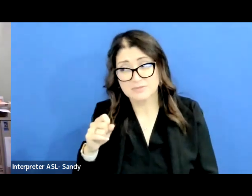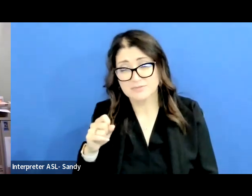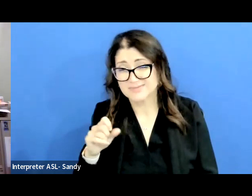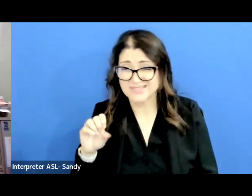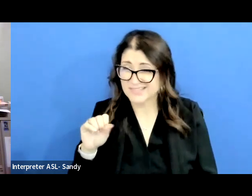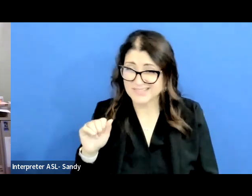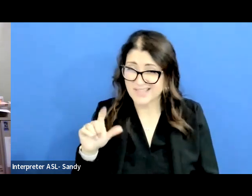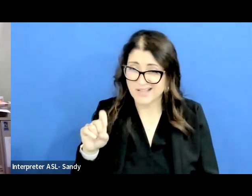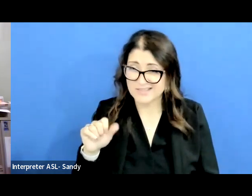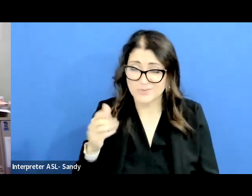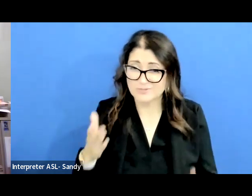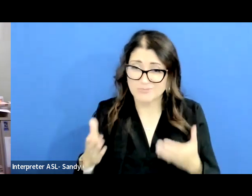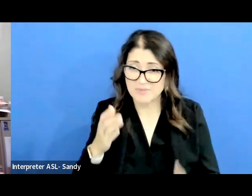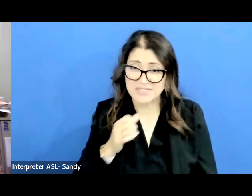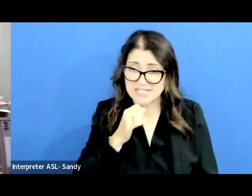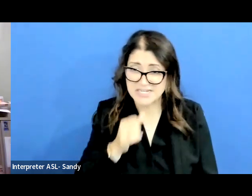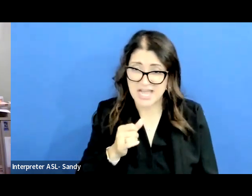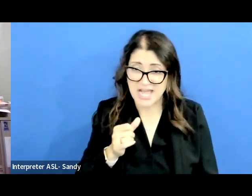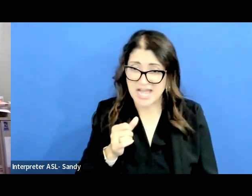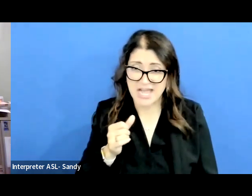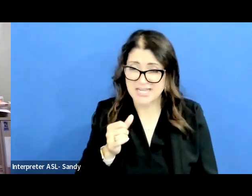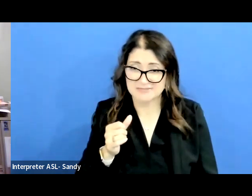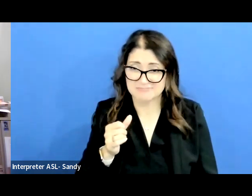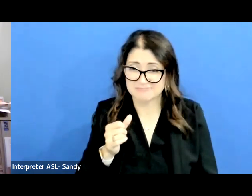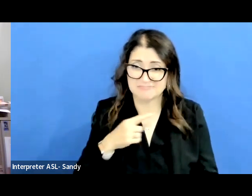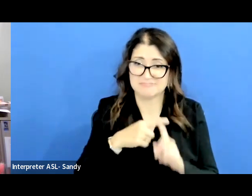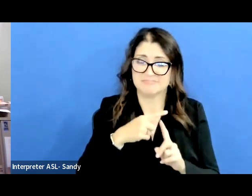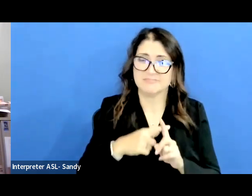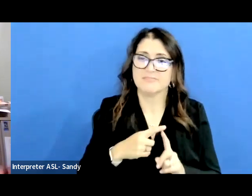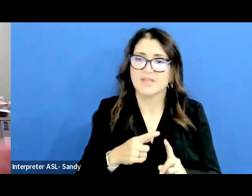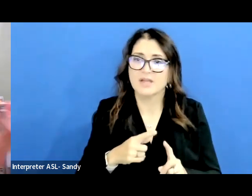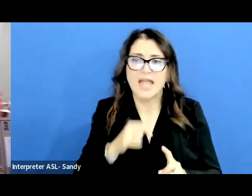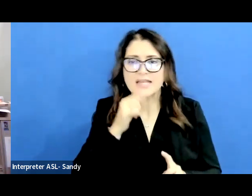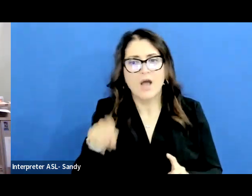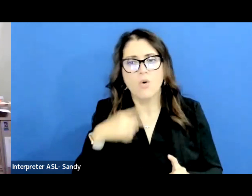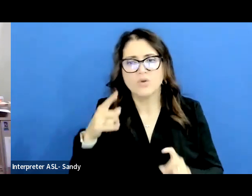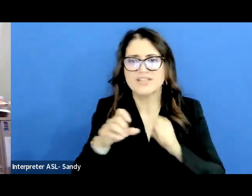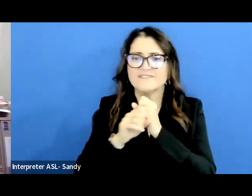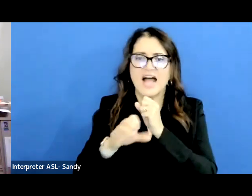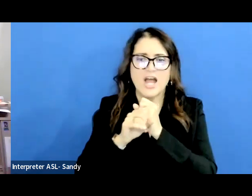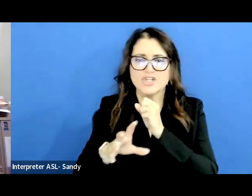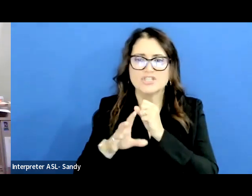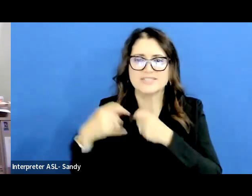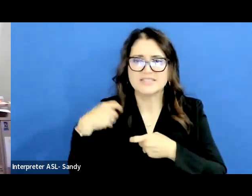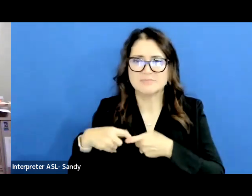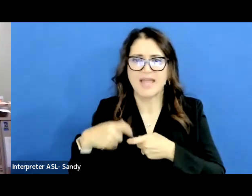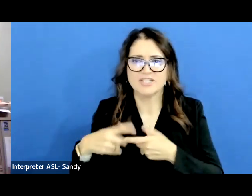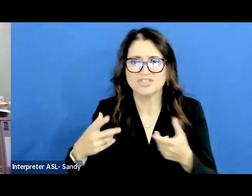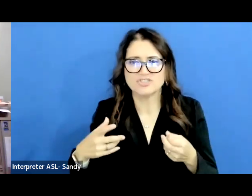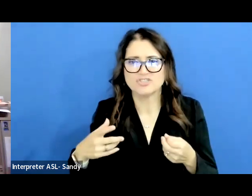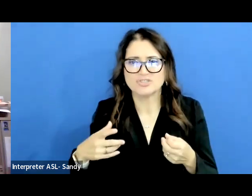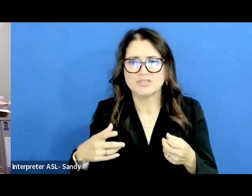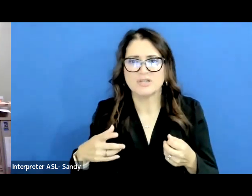just people putting flyers in Spanish, because what you have to think about is what's on the other side when you put those flyers